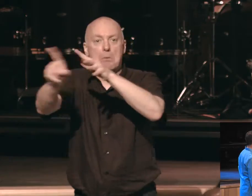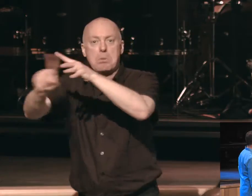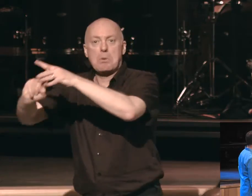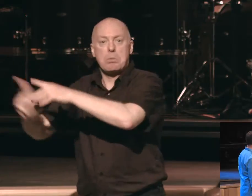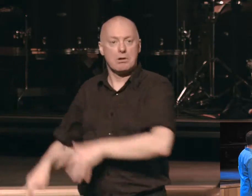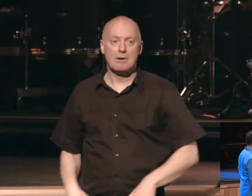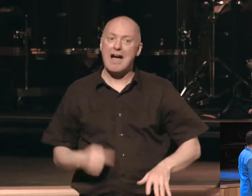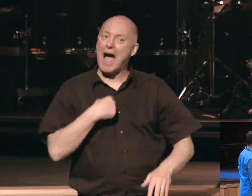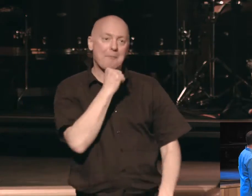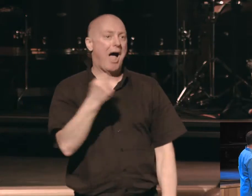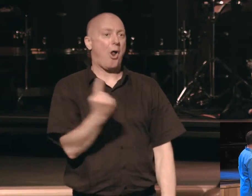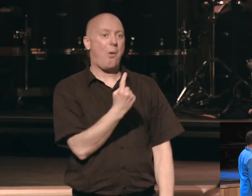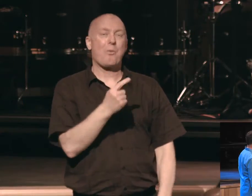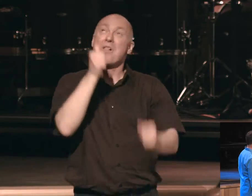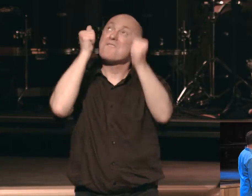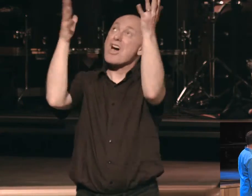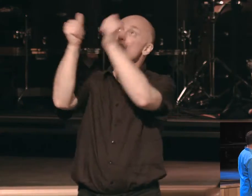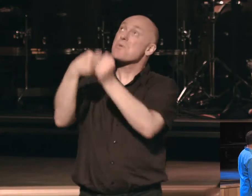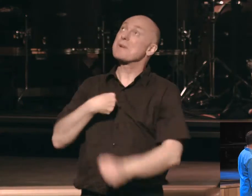for the Father is with me.